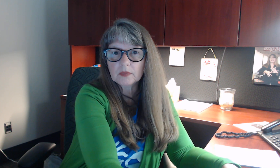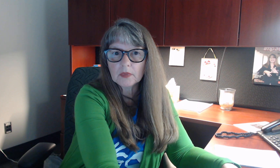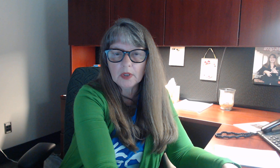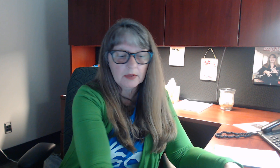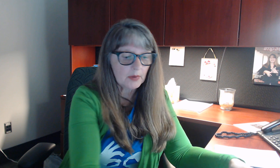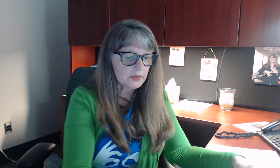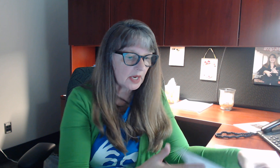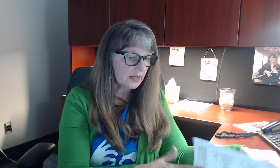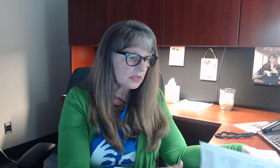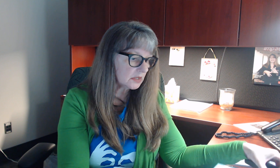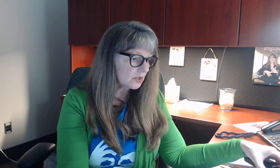and that one's kind of easy too.